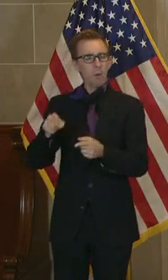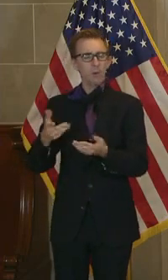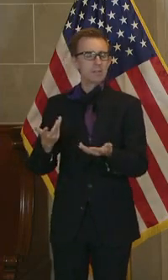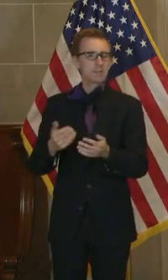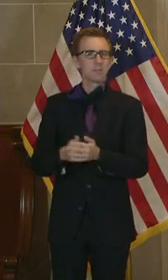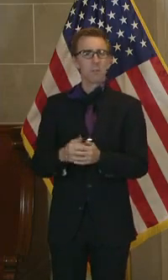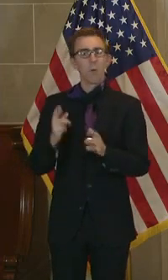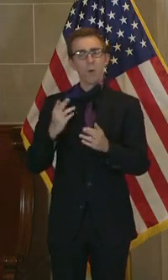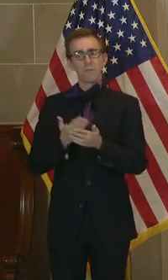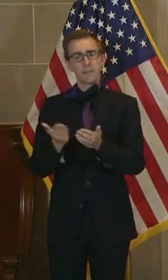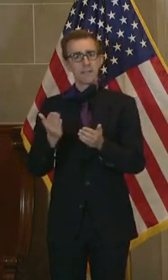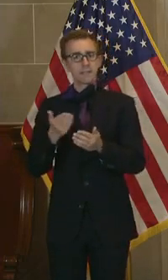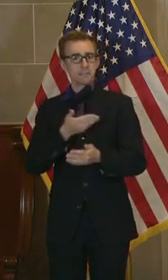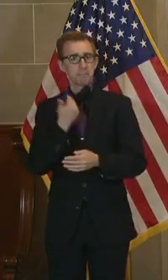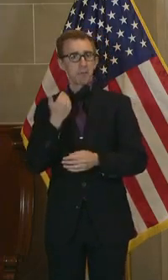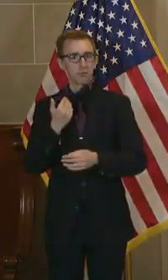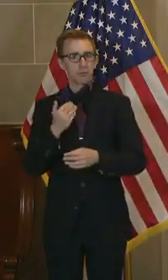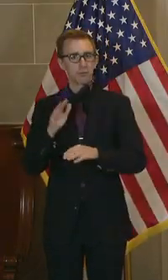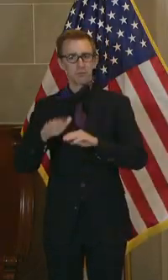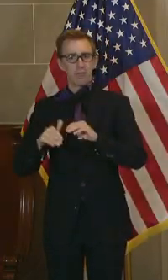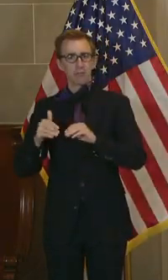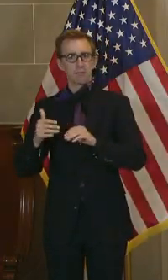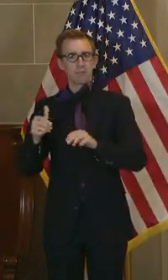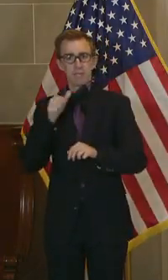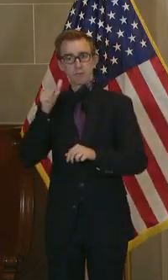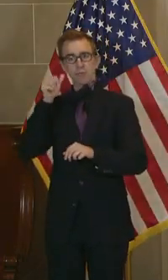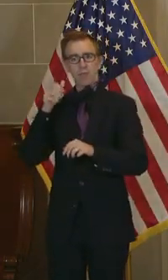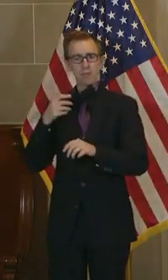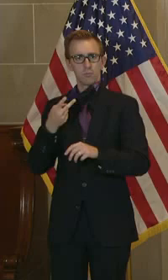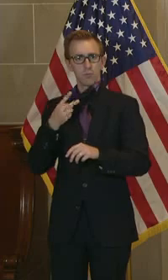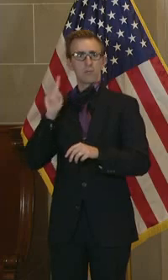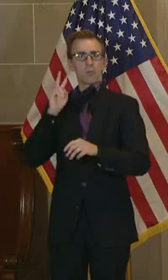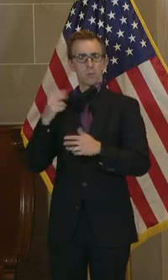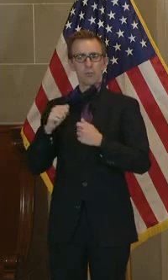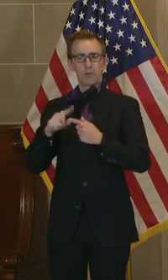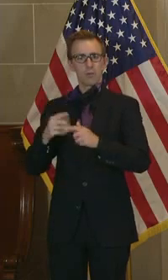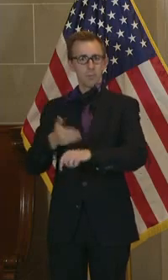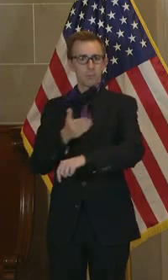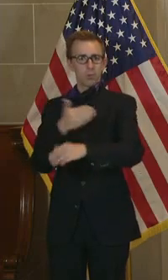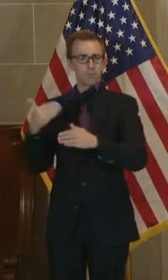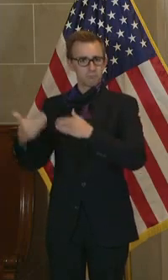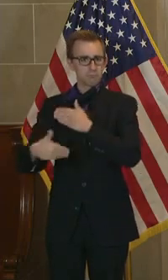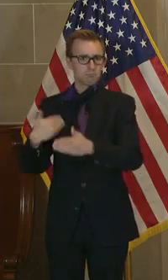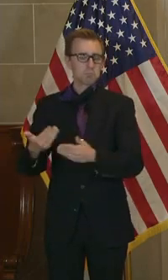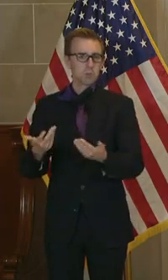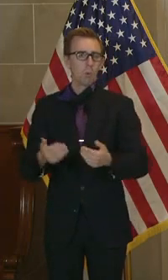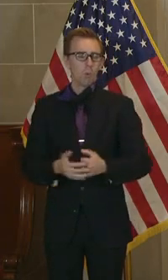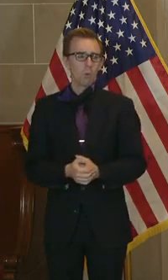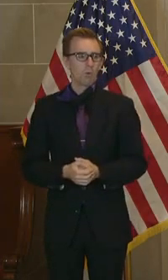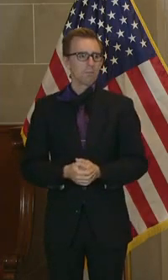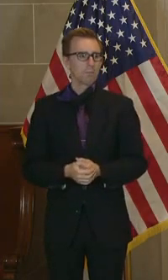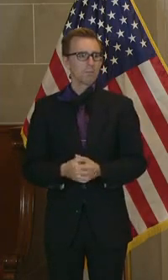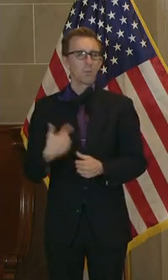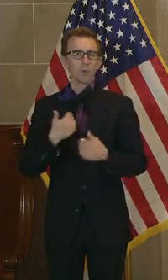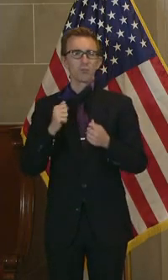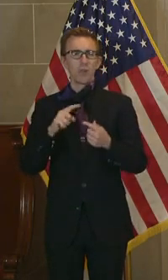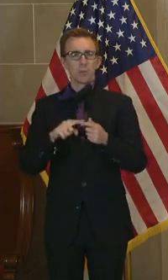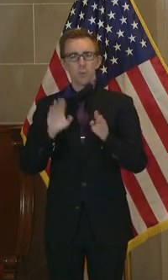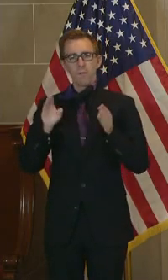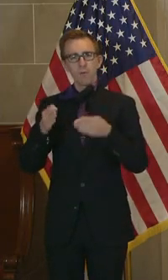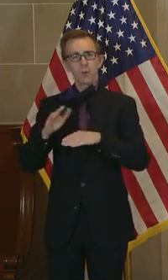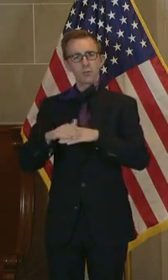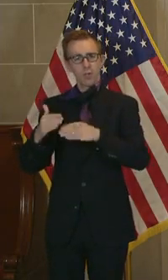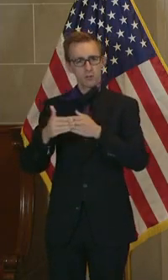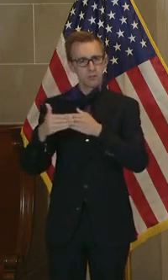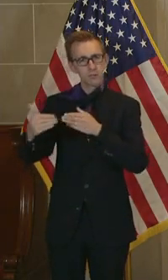much, much better than they are today, and we hope to continue to improve on that. So that's the kind of way we got to focus moving ahead,